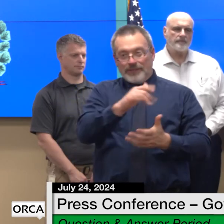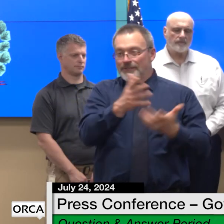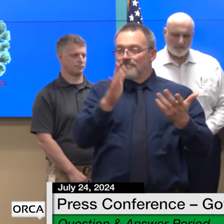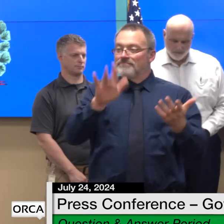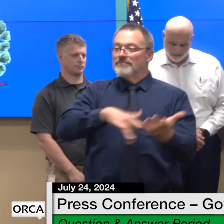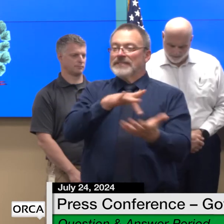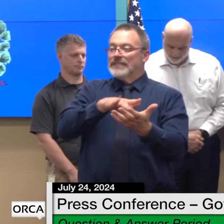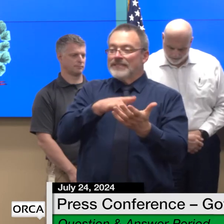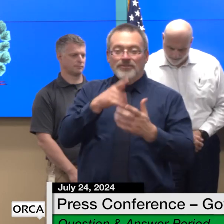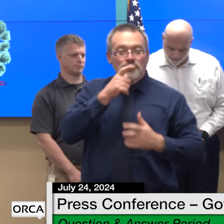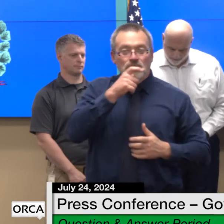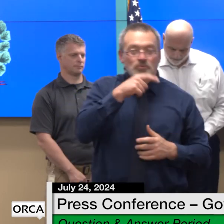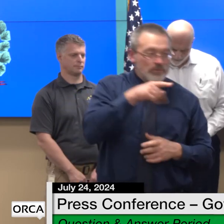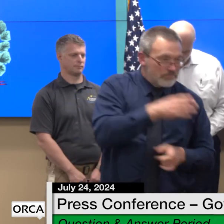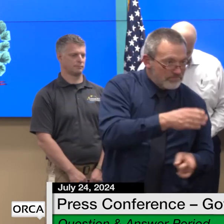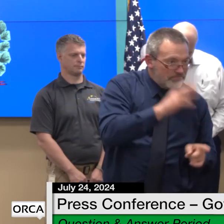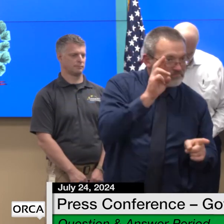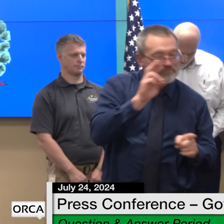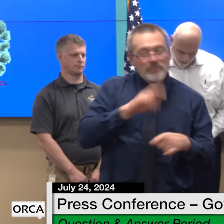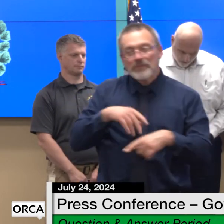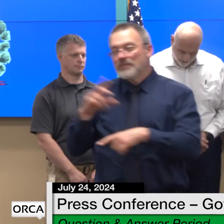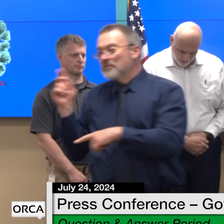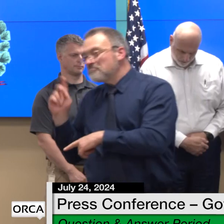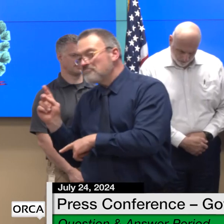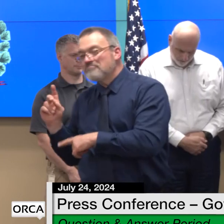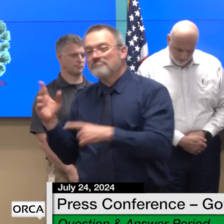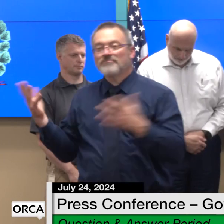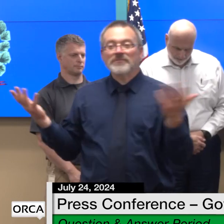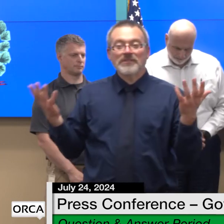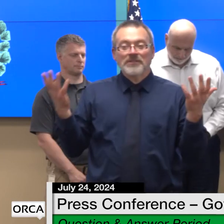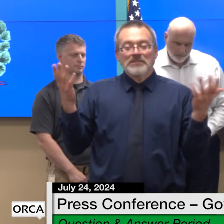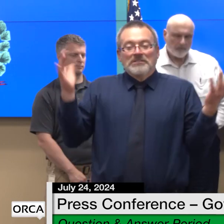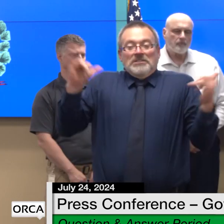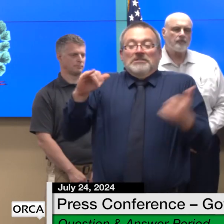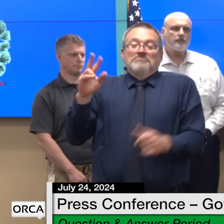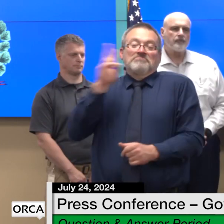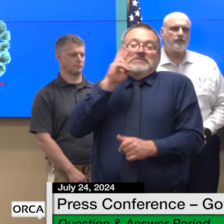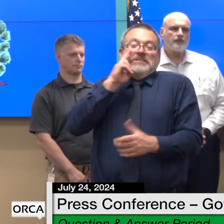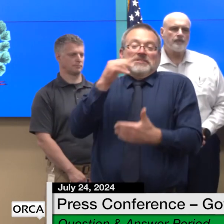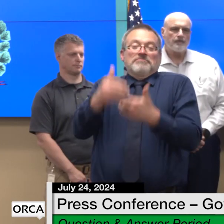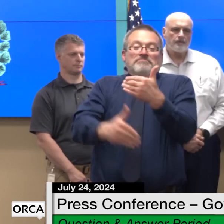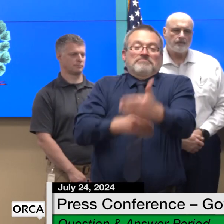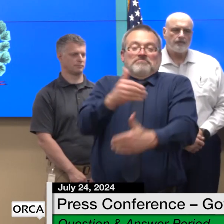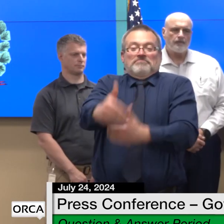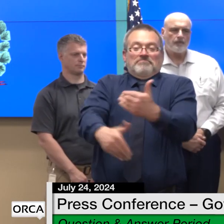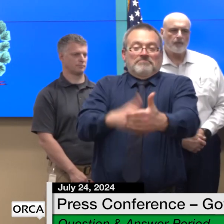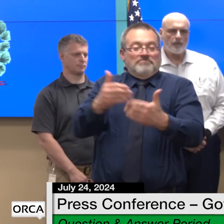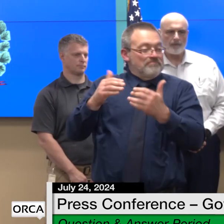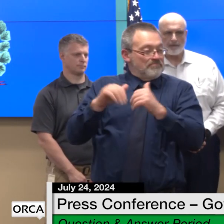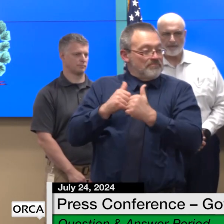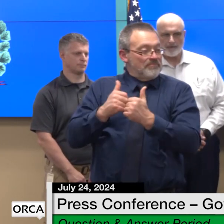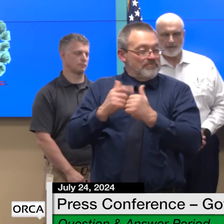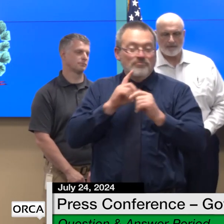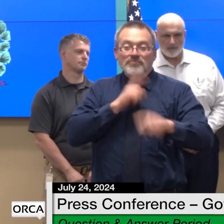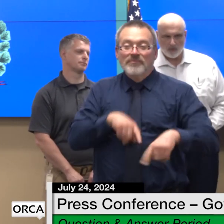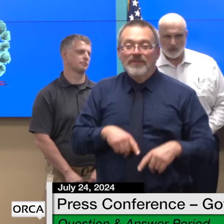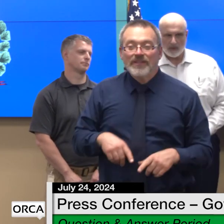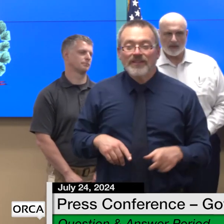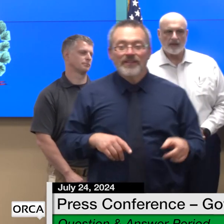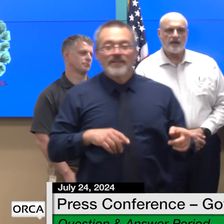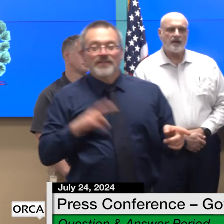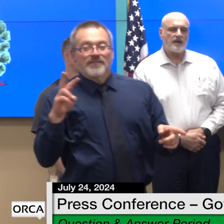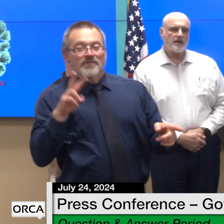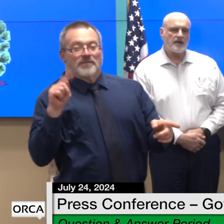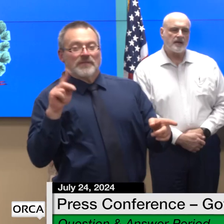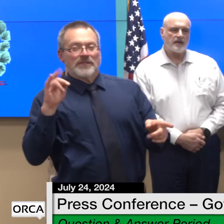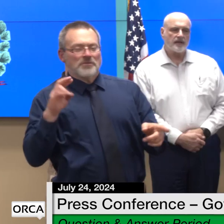as to who becomes the next president. So we'll see what she does and how she reacts. Take your job out of the equation. As a